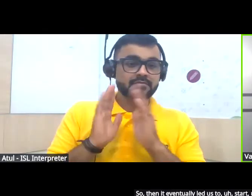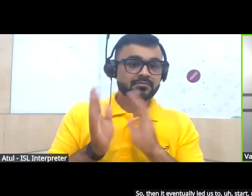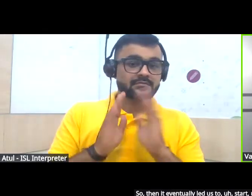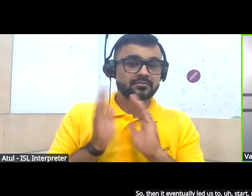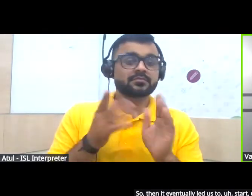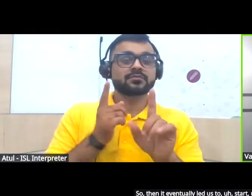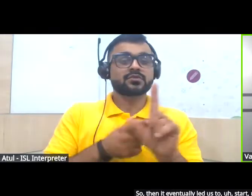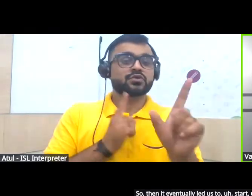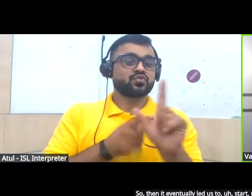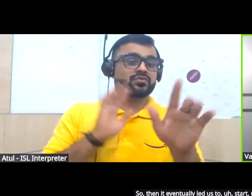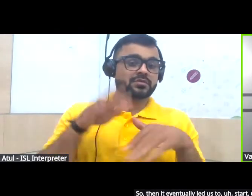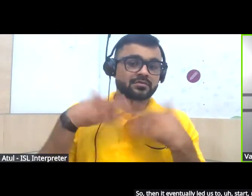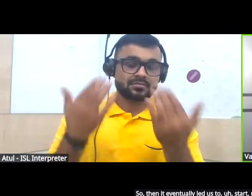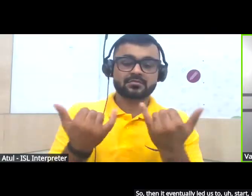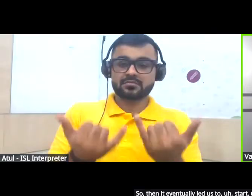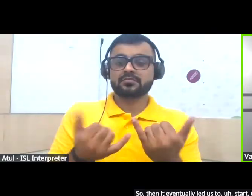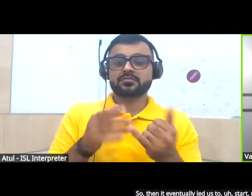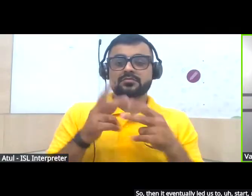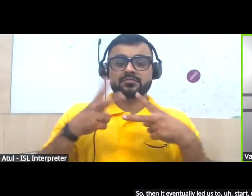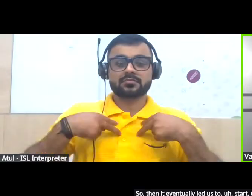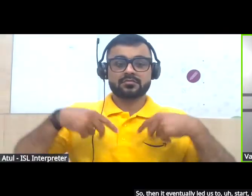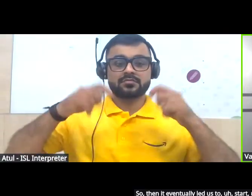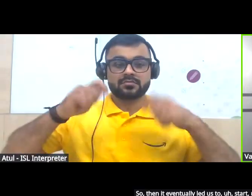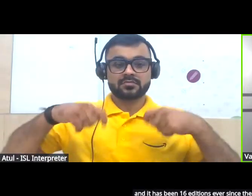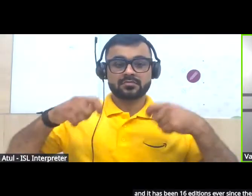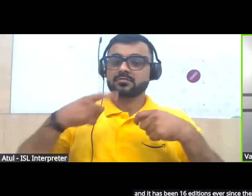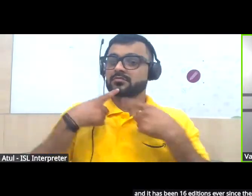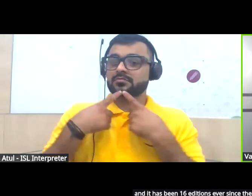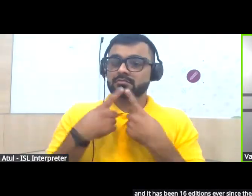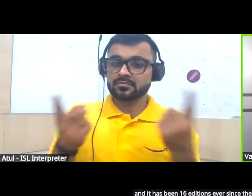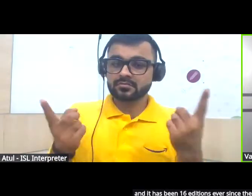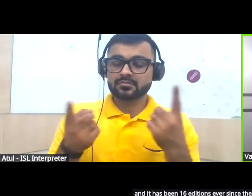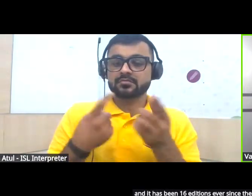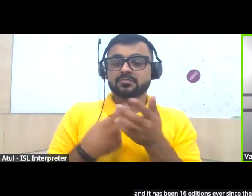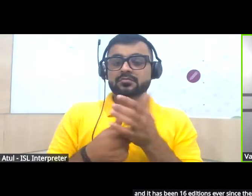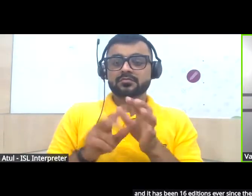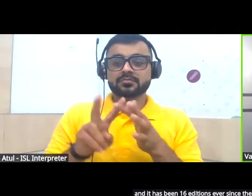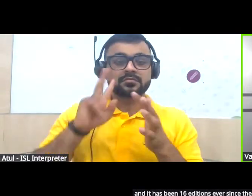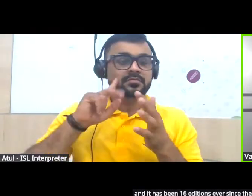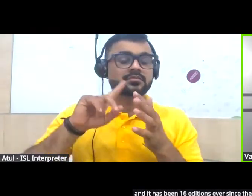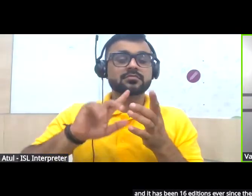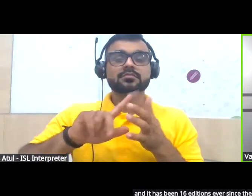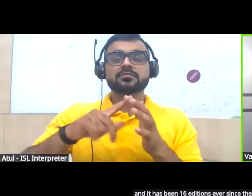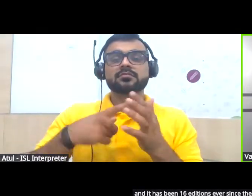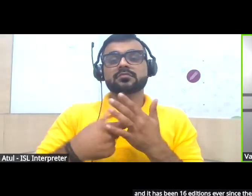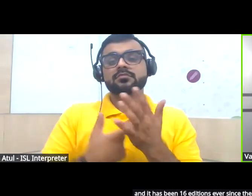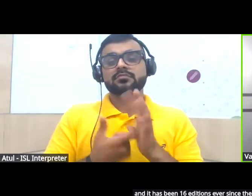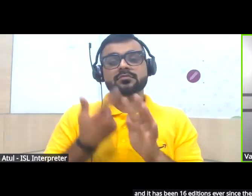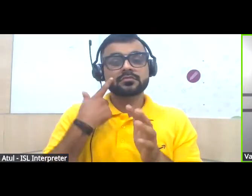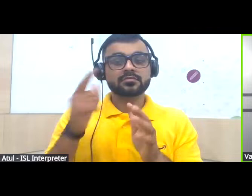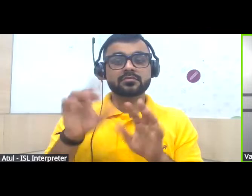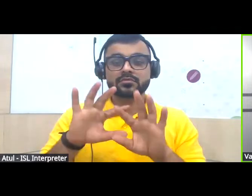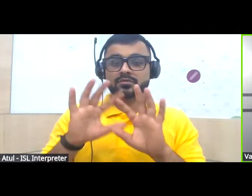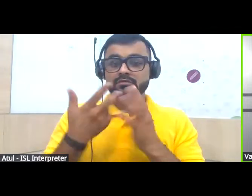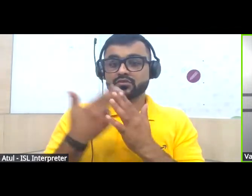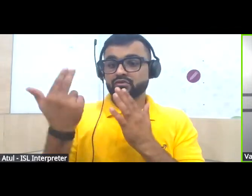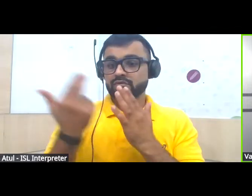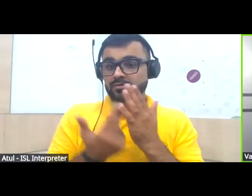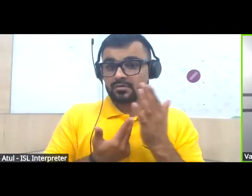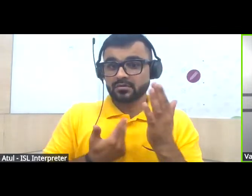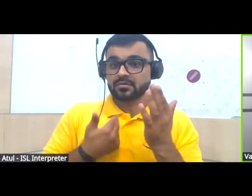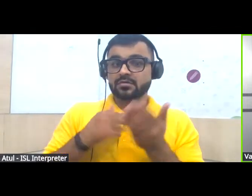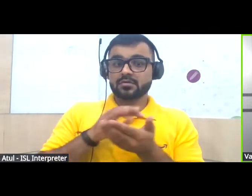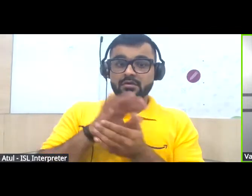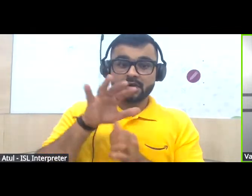then. So recently, the Supreme Court judgment, also in the Rajiv Raturi case, recognized universal design and